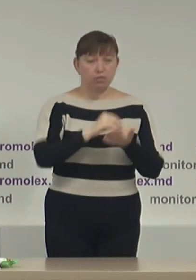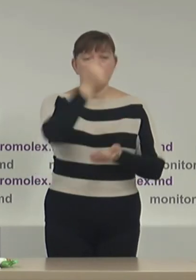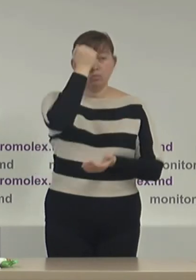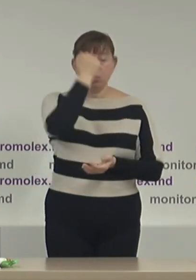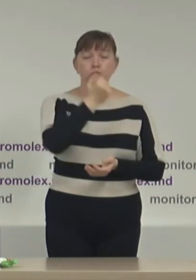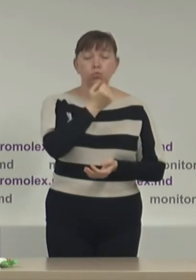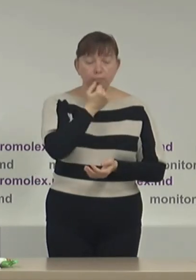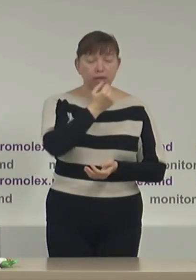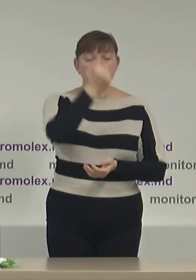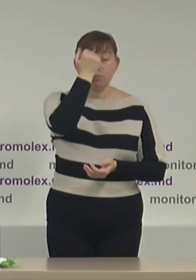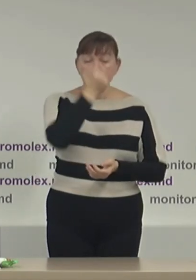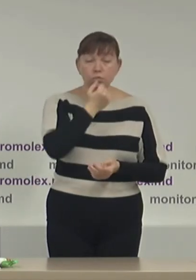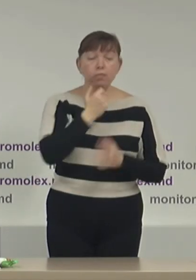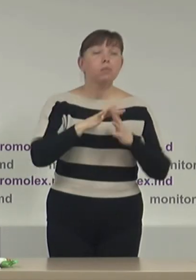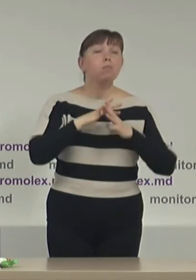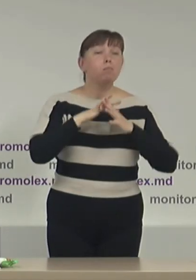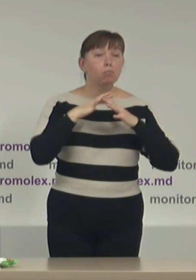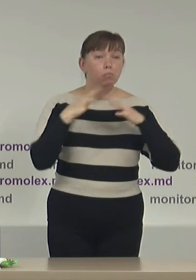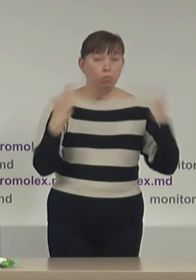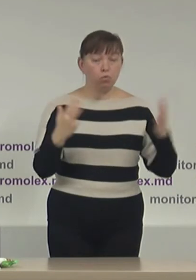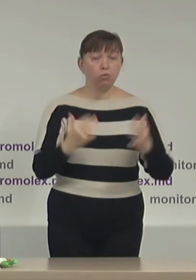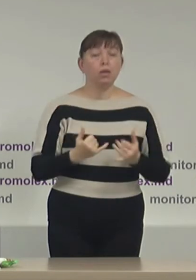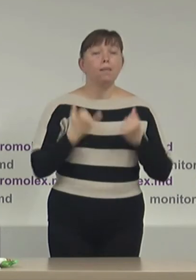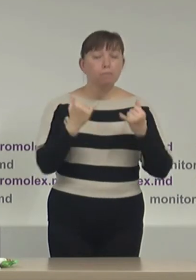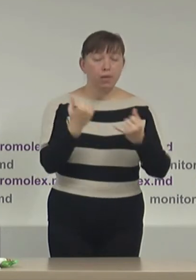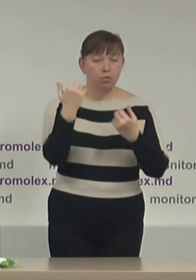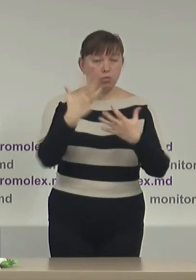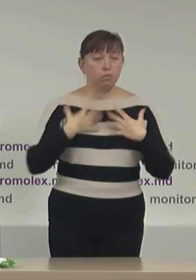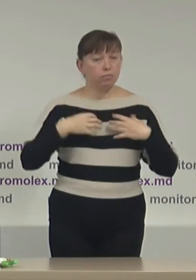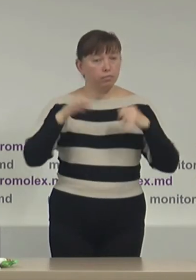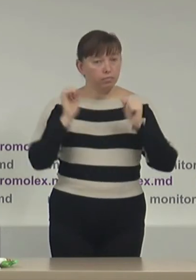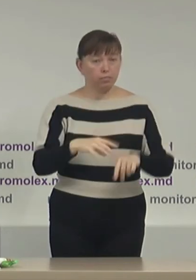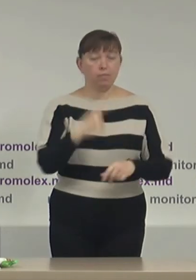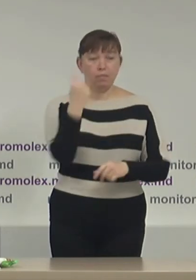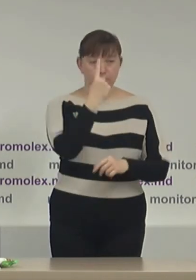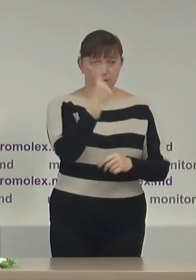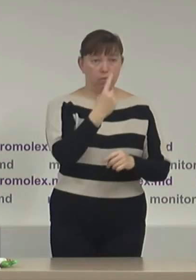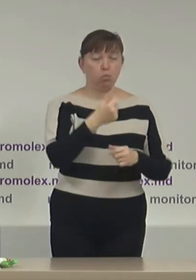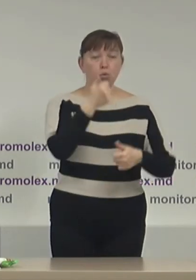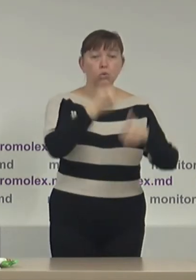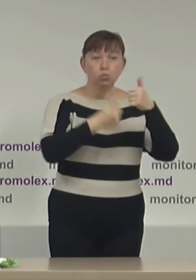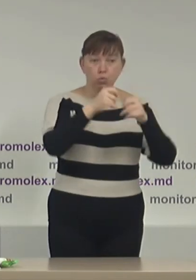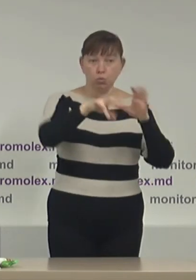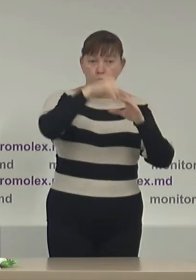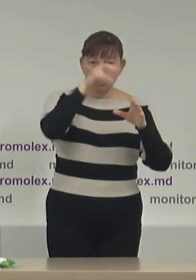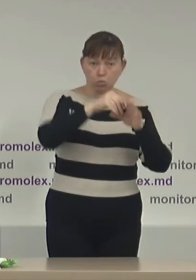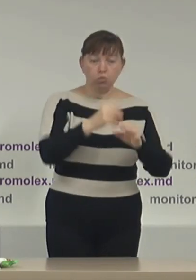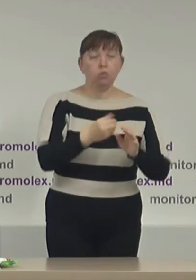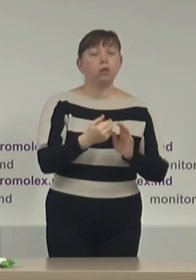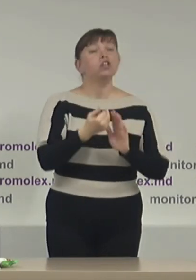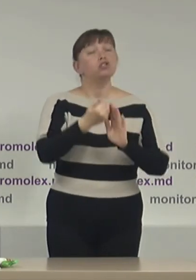I would like to thank one more time the observers for their work